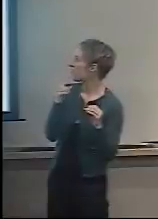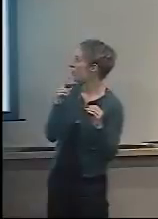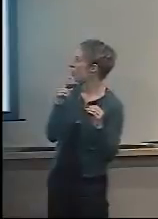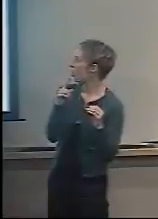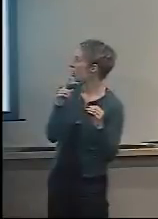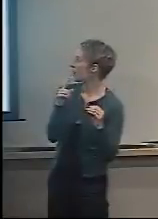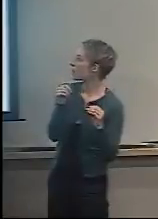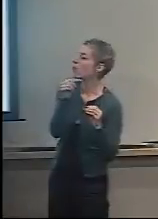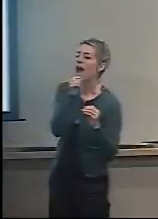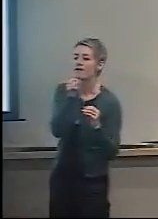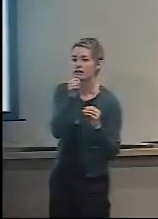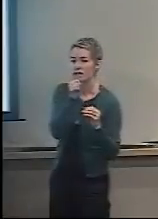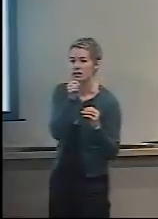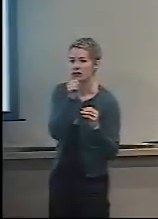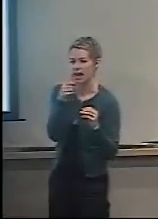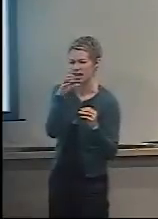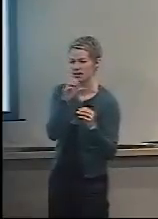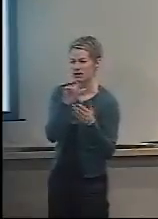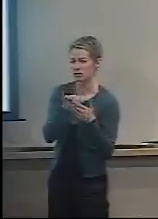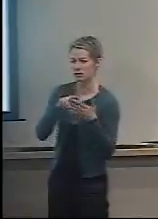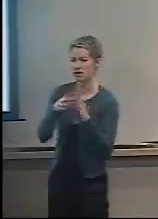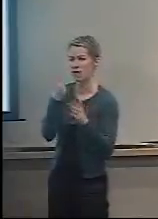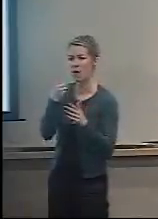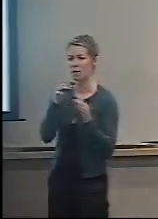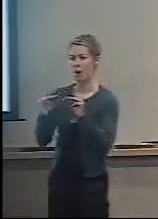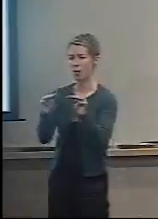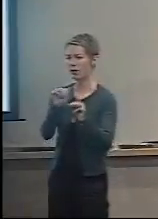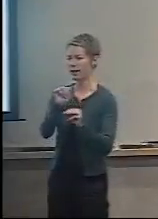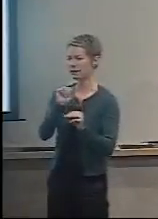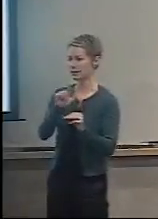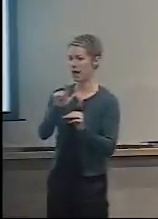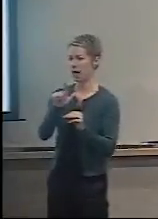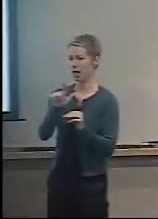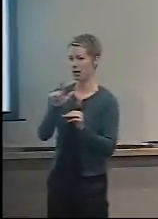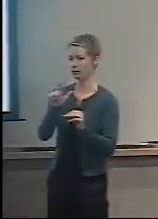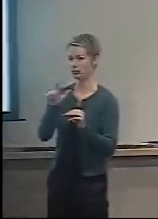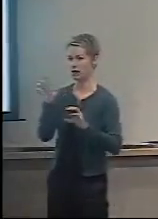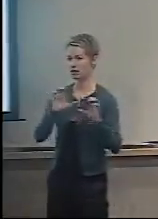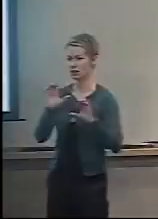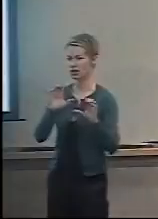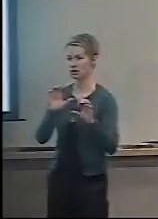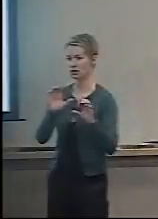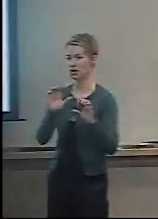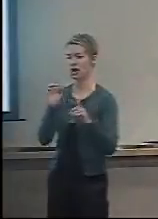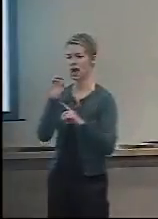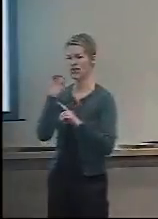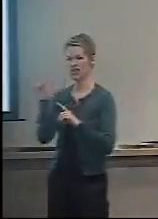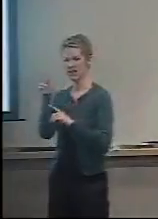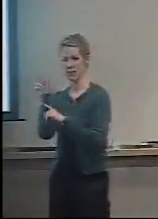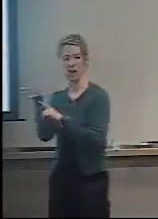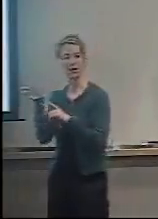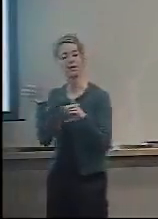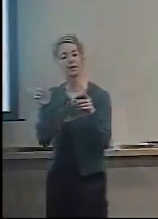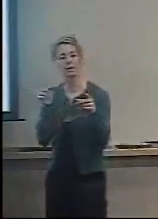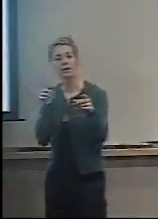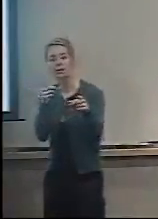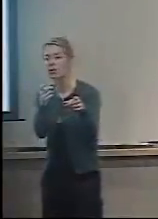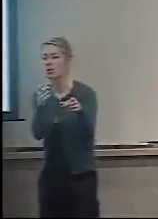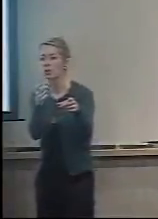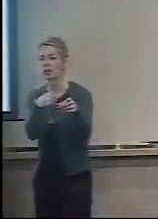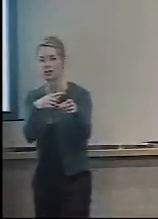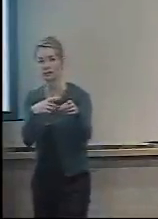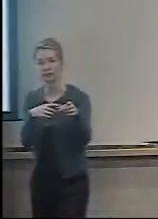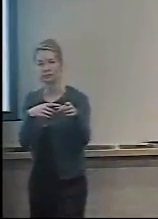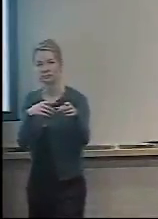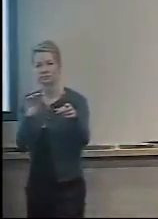guess, for mobile ASL conversations. That seems to be a bug. Yes? So